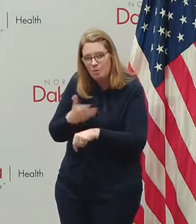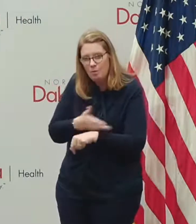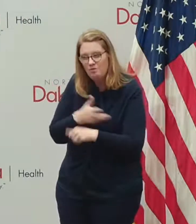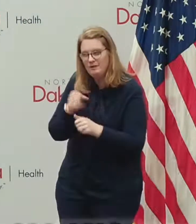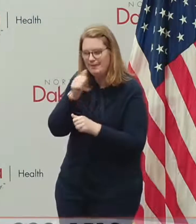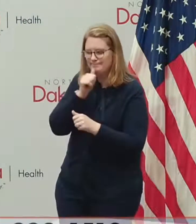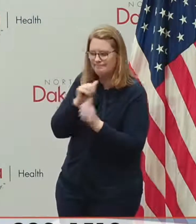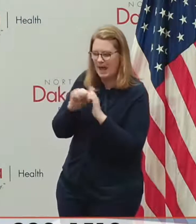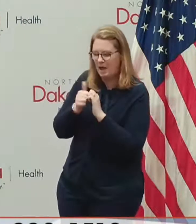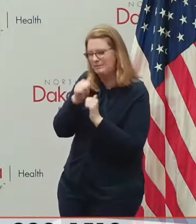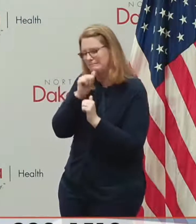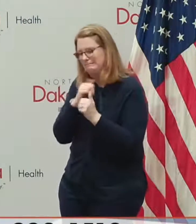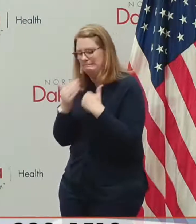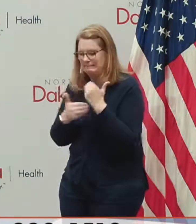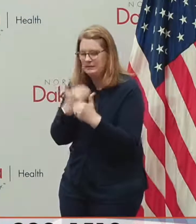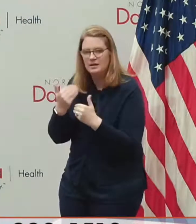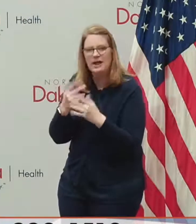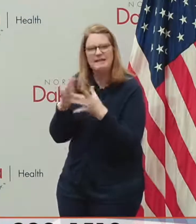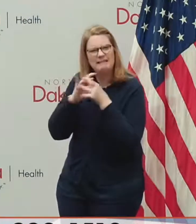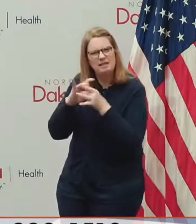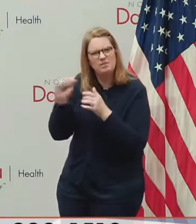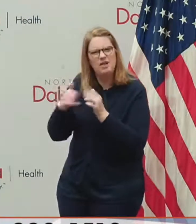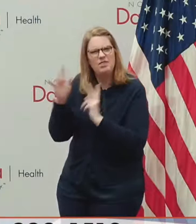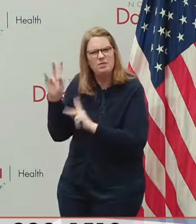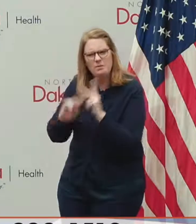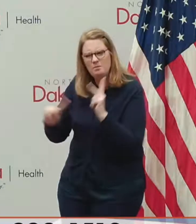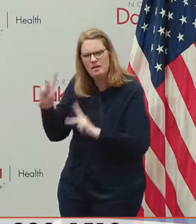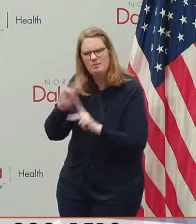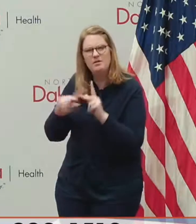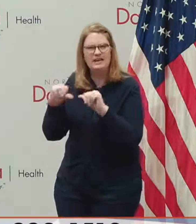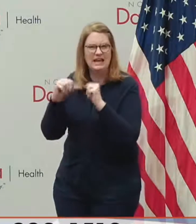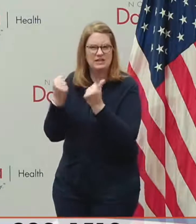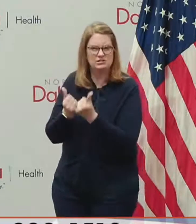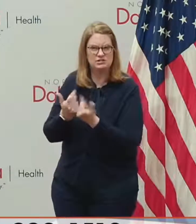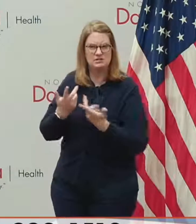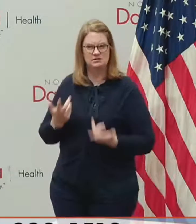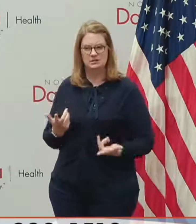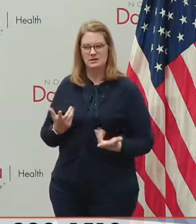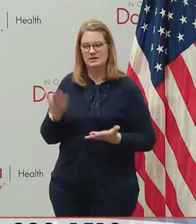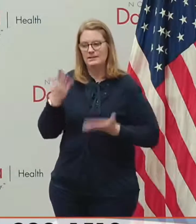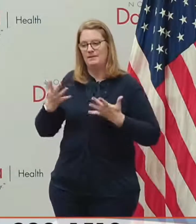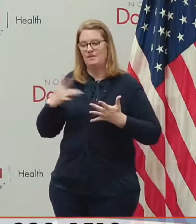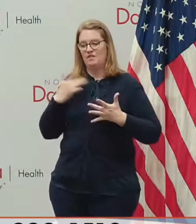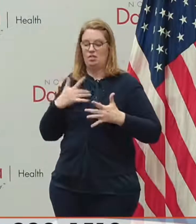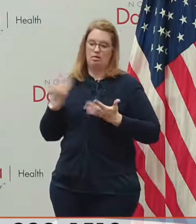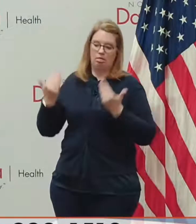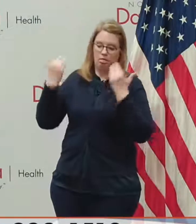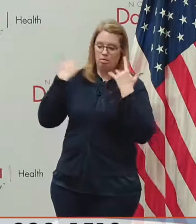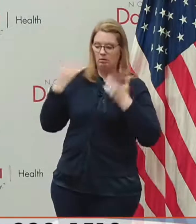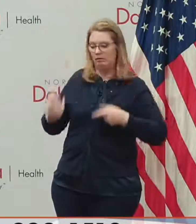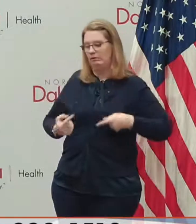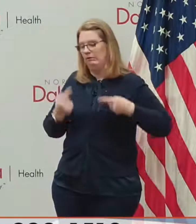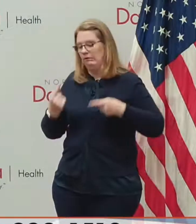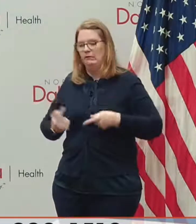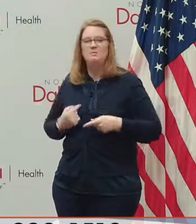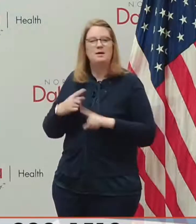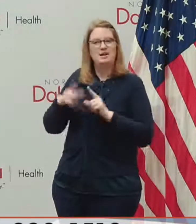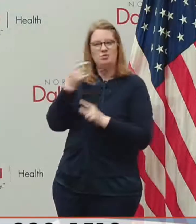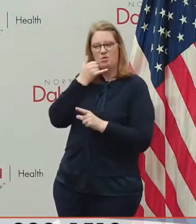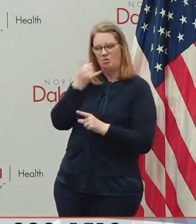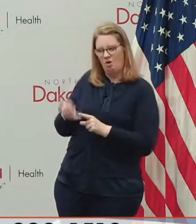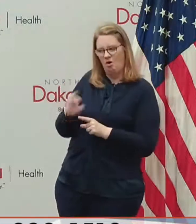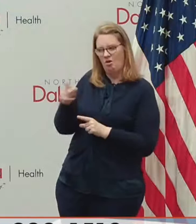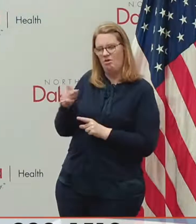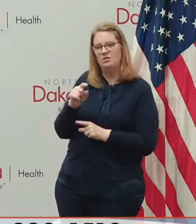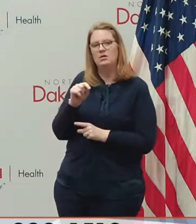strategies, reviewing options, and connecting with other individuals and agencies that can be of assistance. The Project Renew hotline can be reached